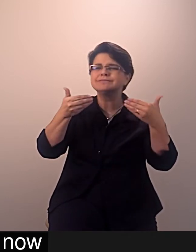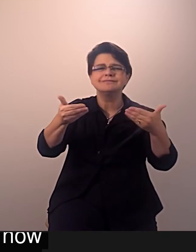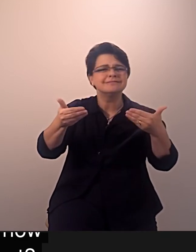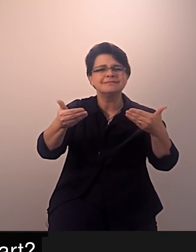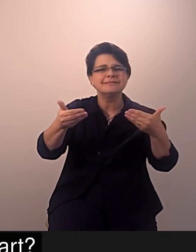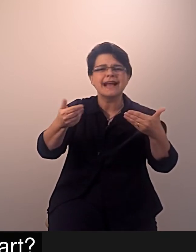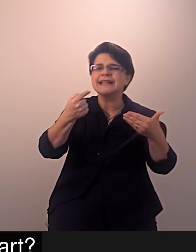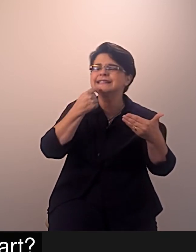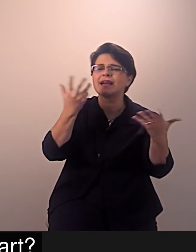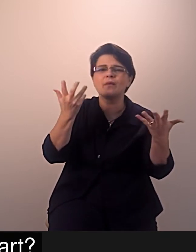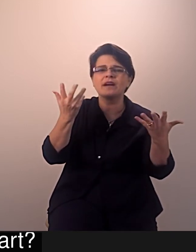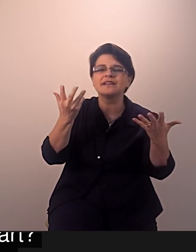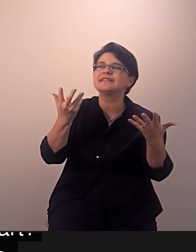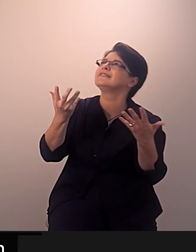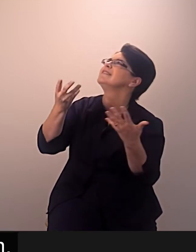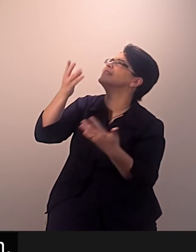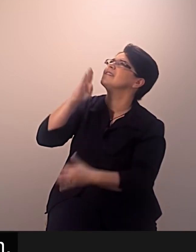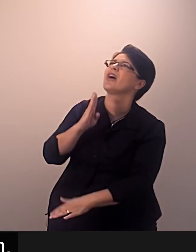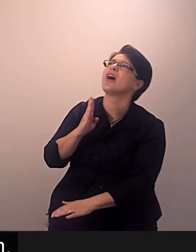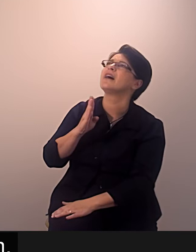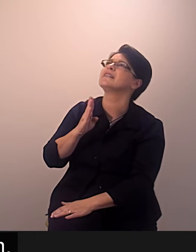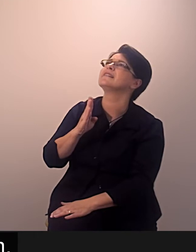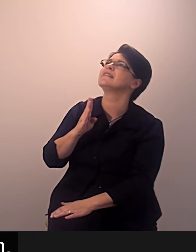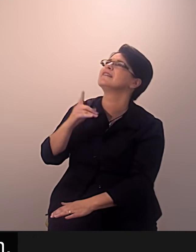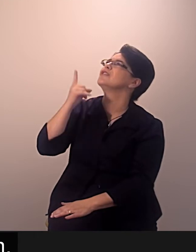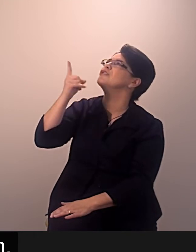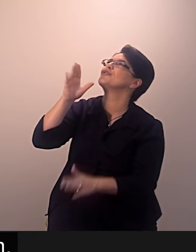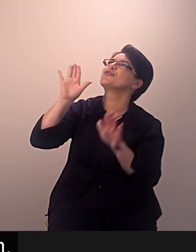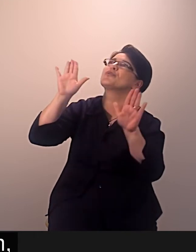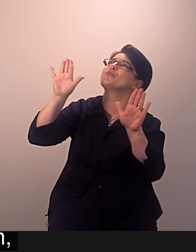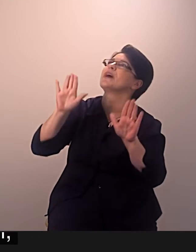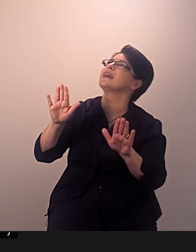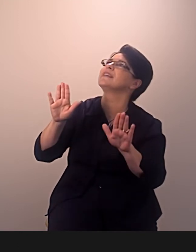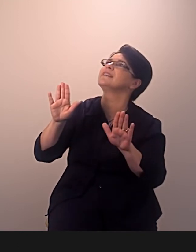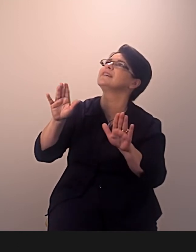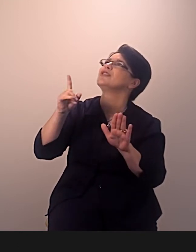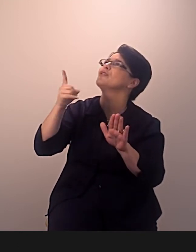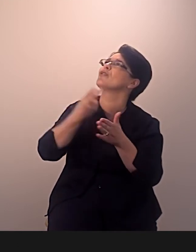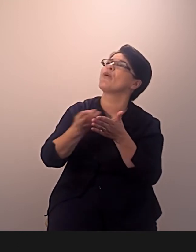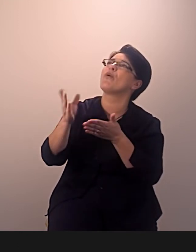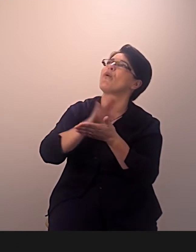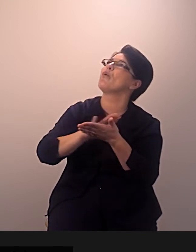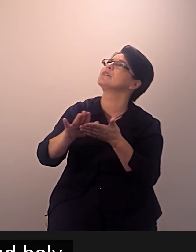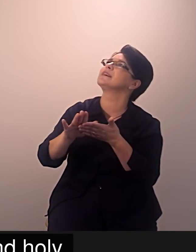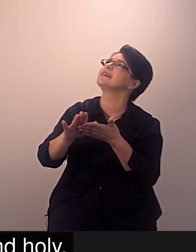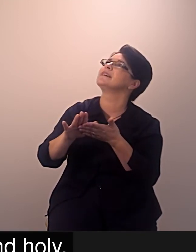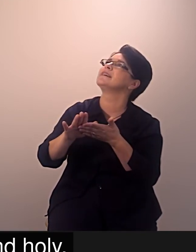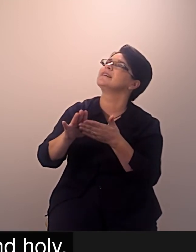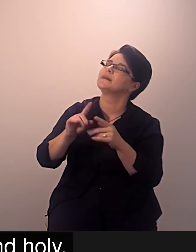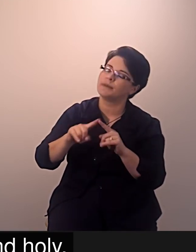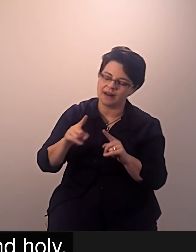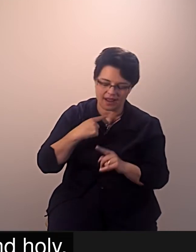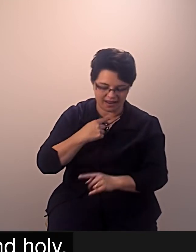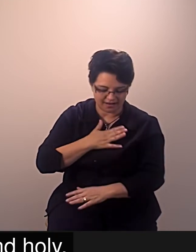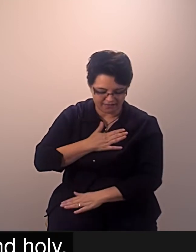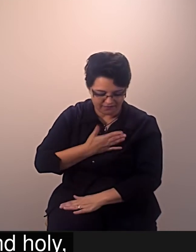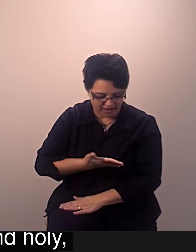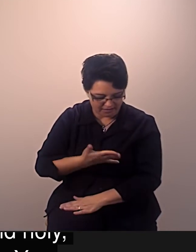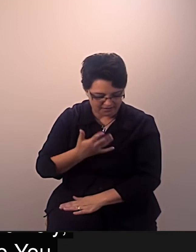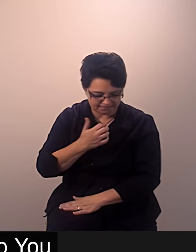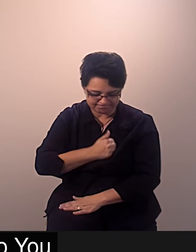to him, God, you are great and holy, but I confess to you that I have